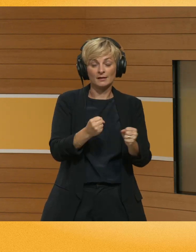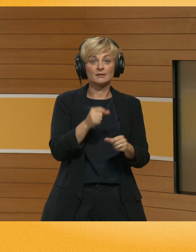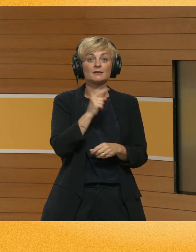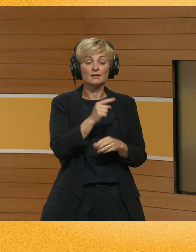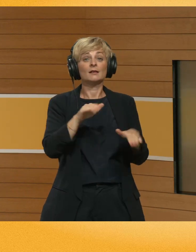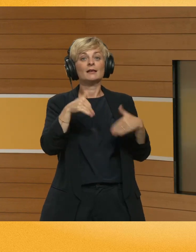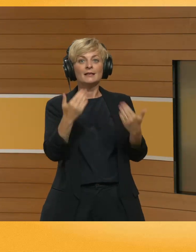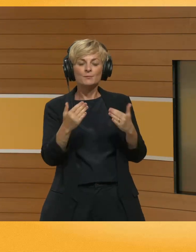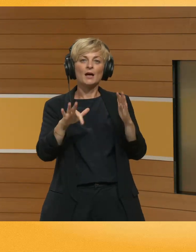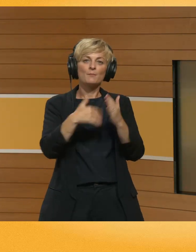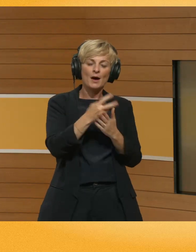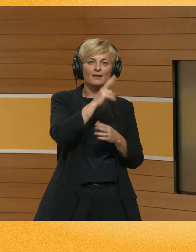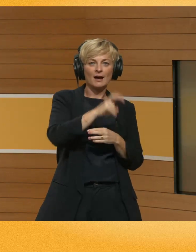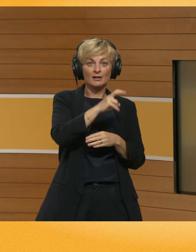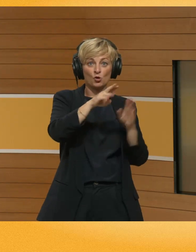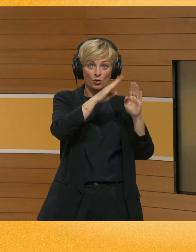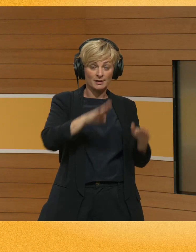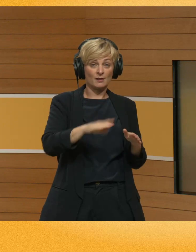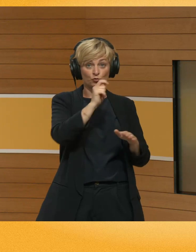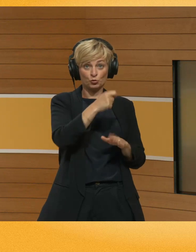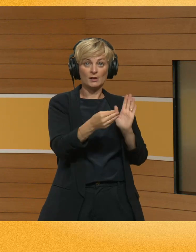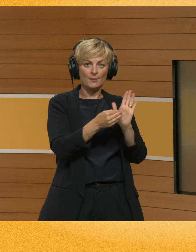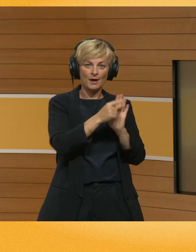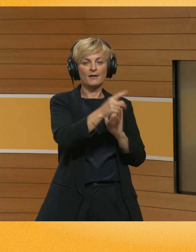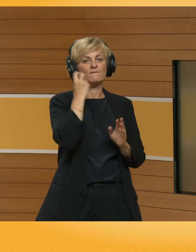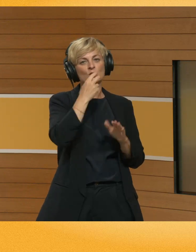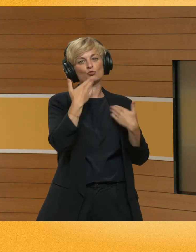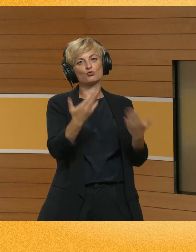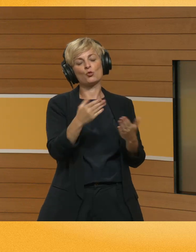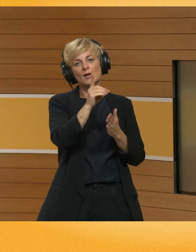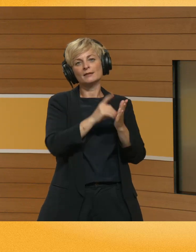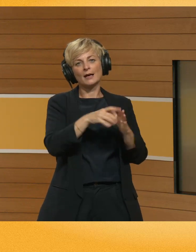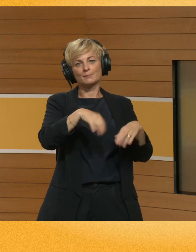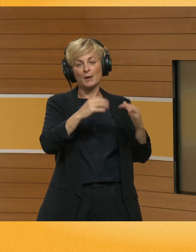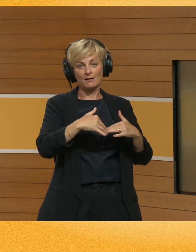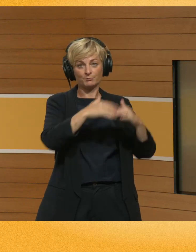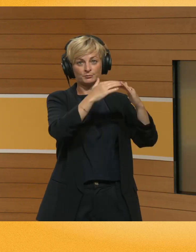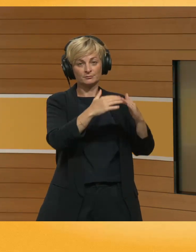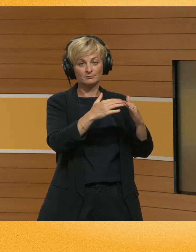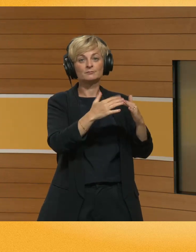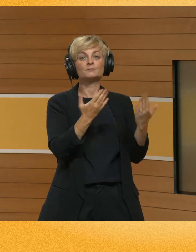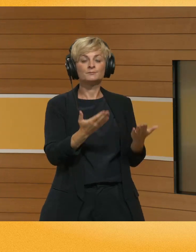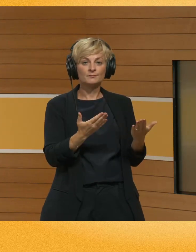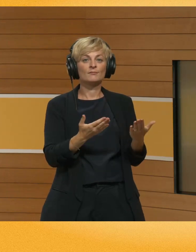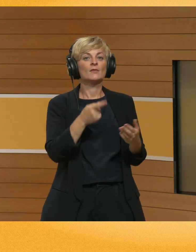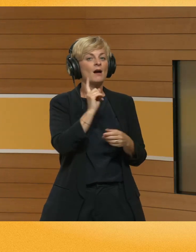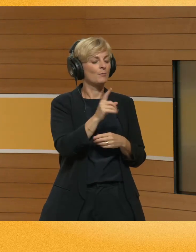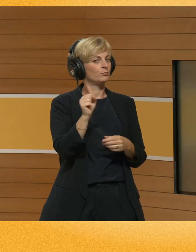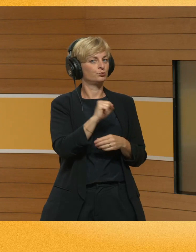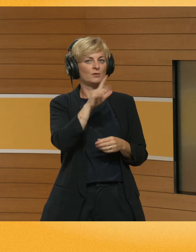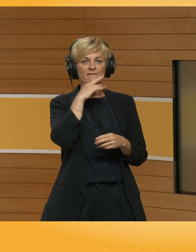platform, and we're now on a very good level for that, but it is hard work, and it will take a lot of